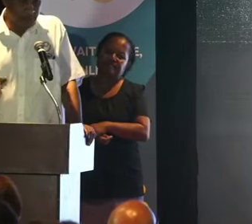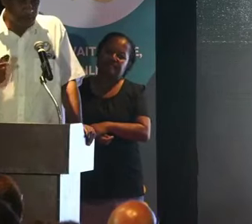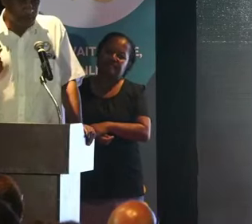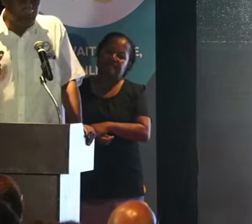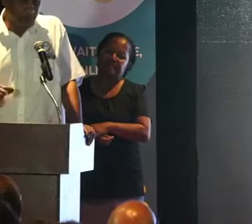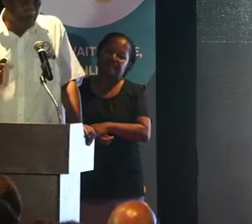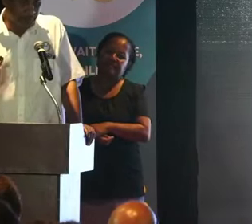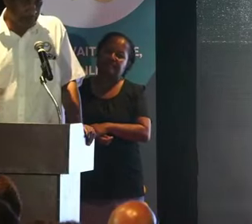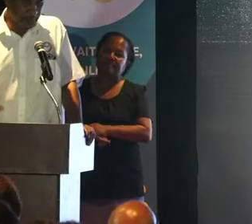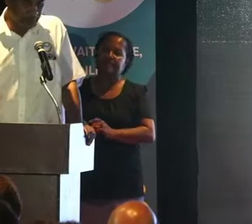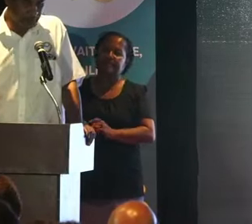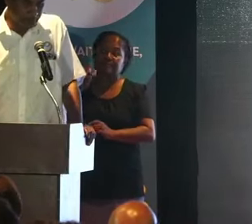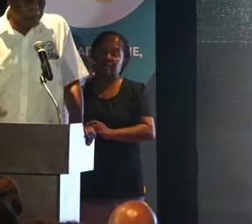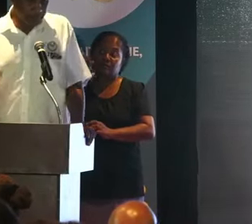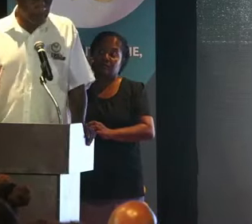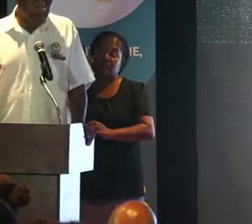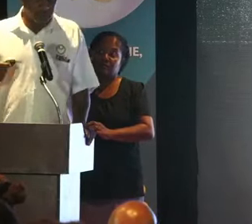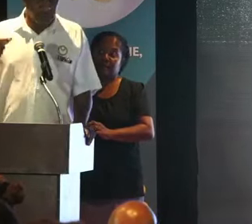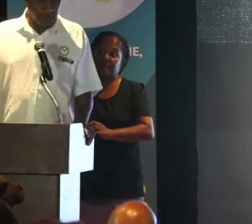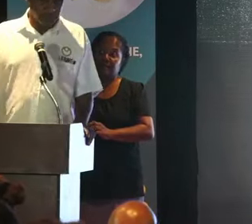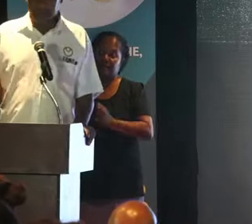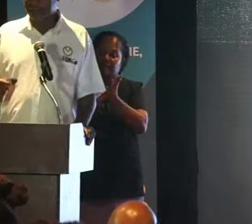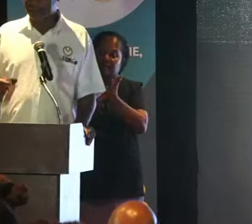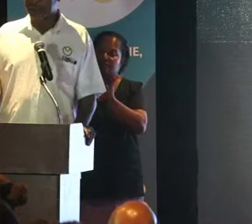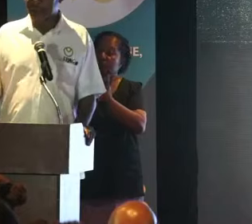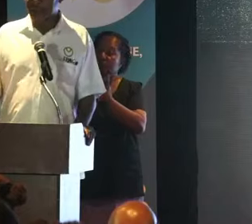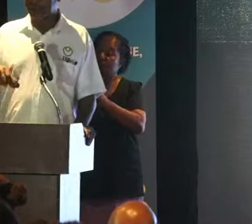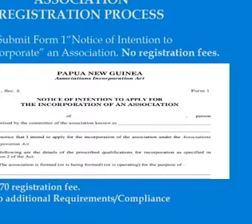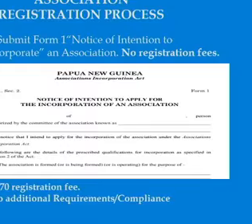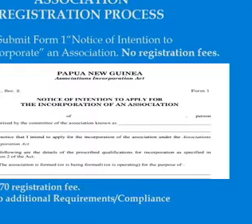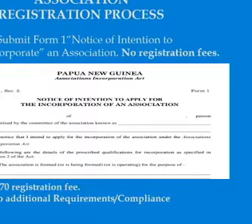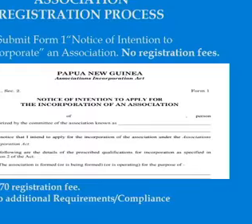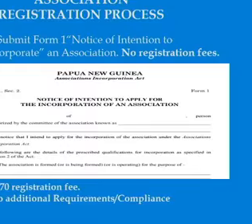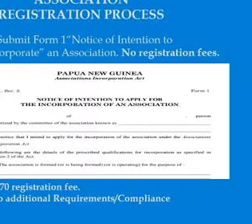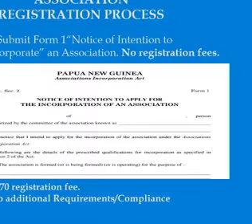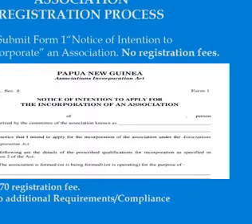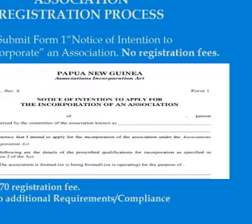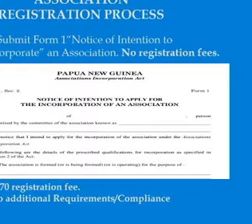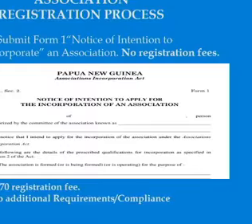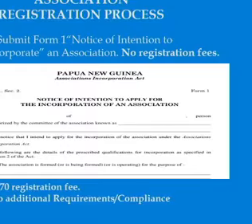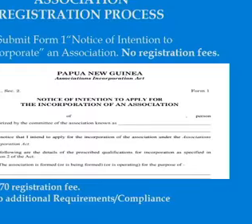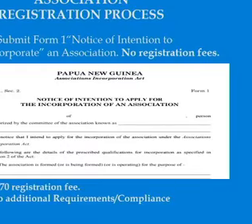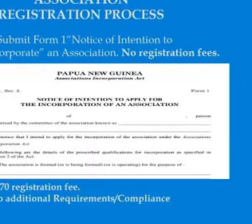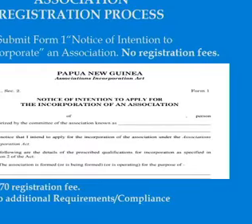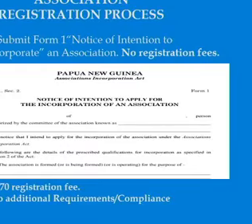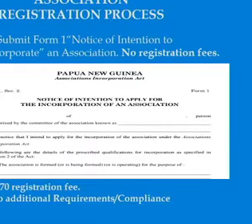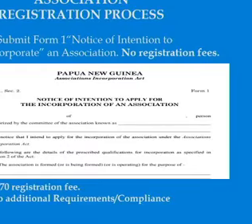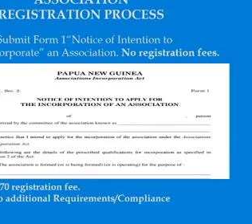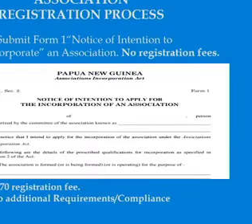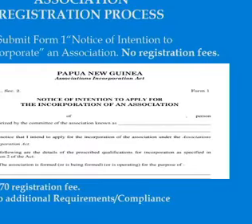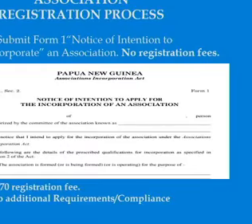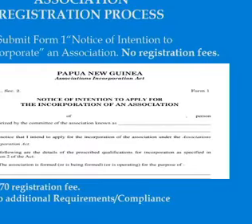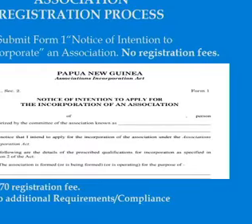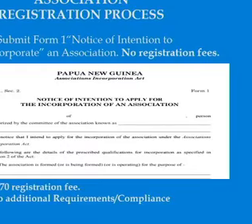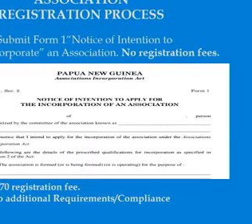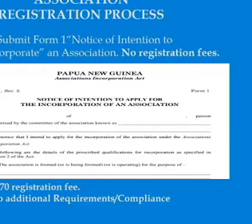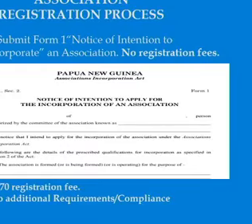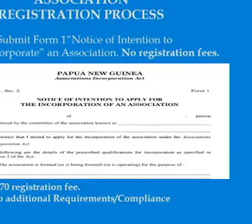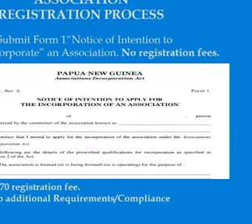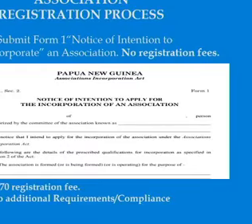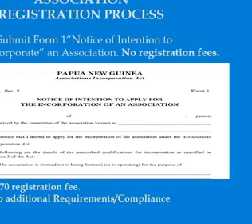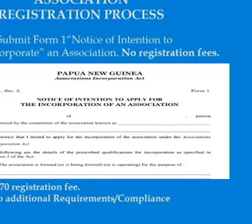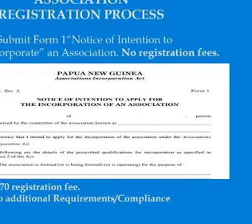Once that is approved, then you will go and publish, and then you come back with the publication notice, and then you lodge the